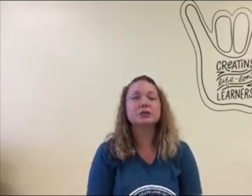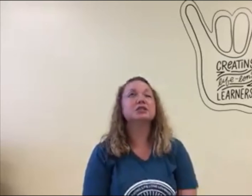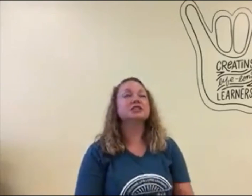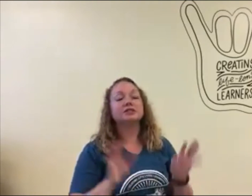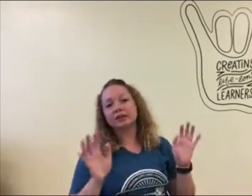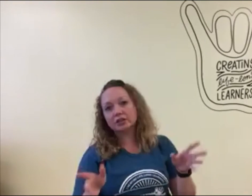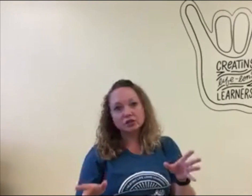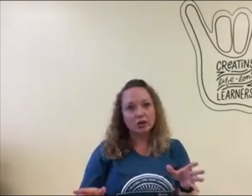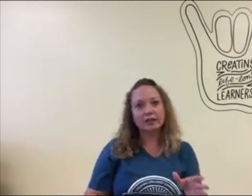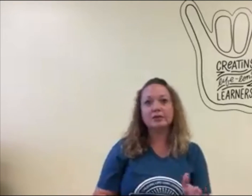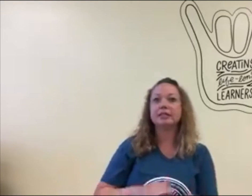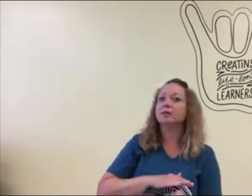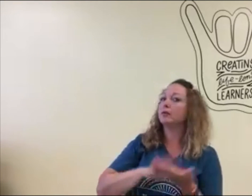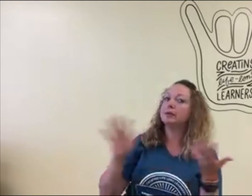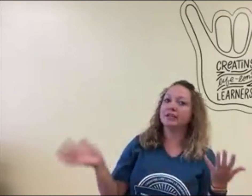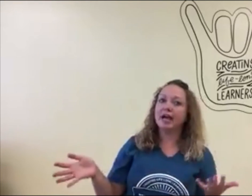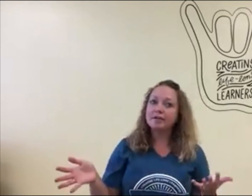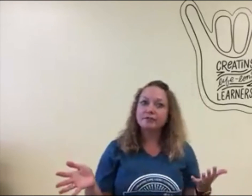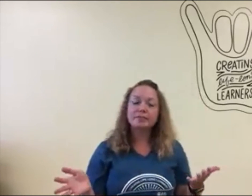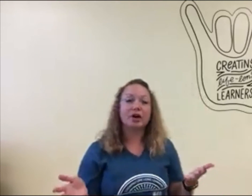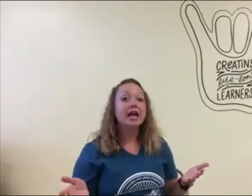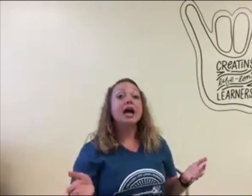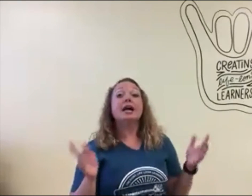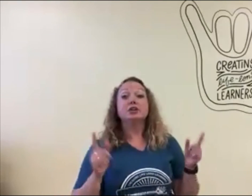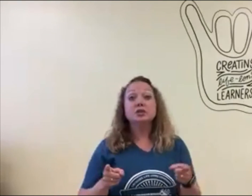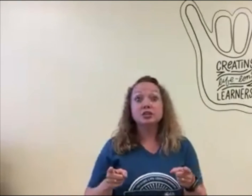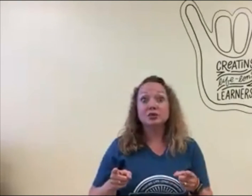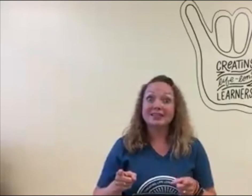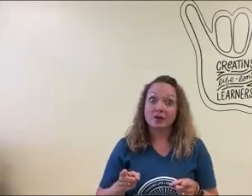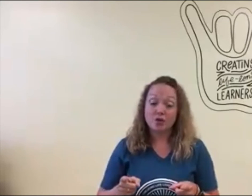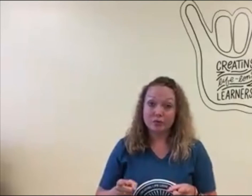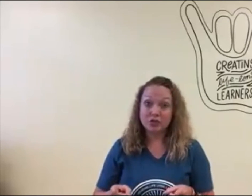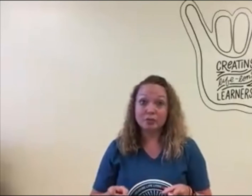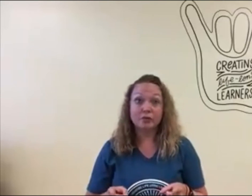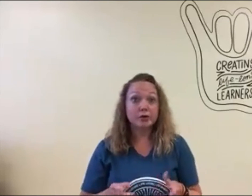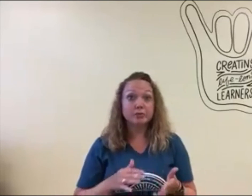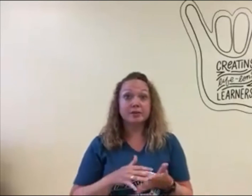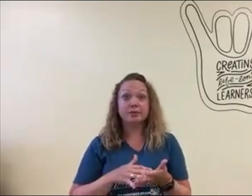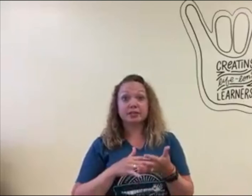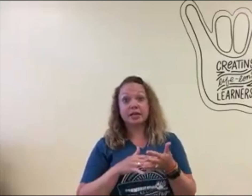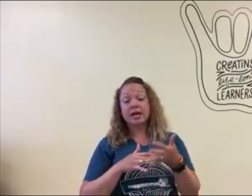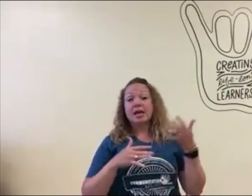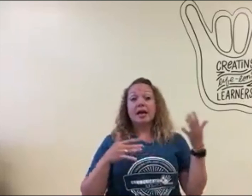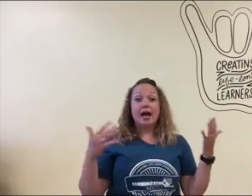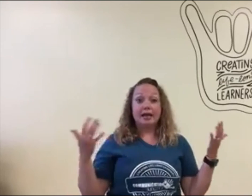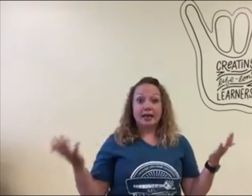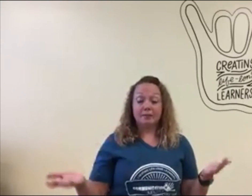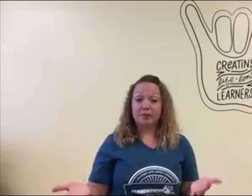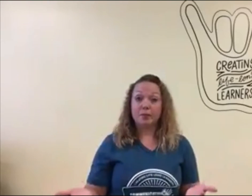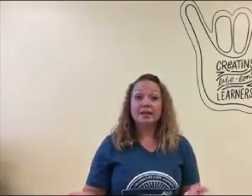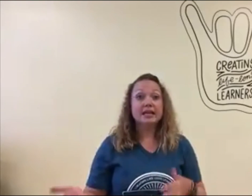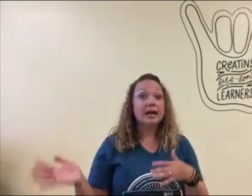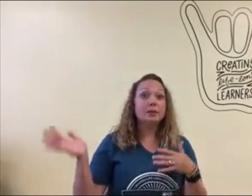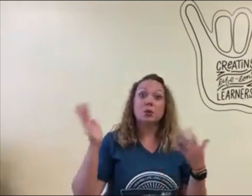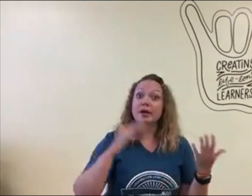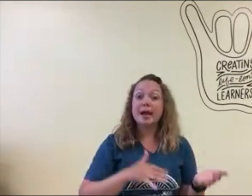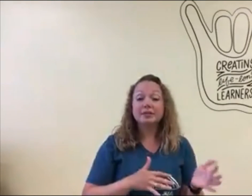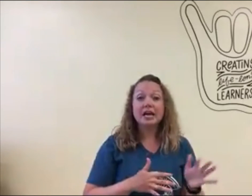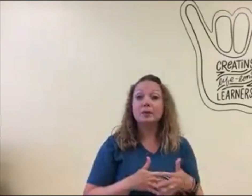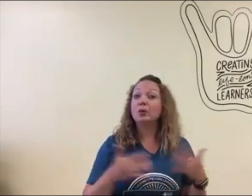this fun little song that we sing before we read every book. And you can do this at home too, before you read books at night before bedtime or nap time or whenever